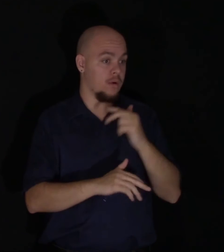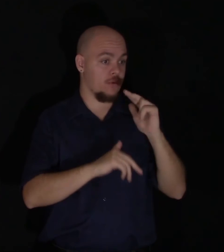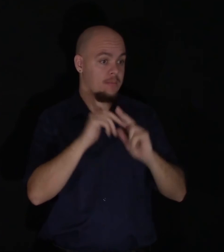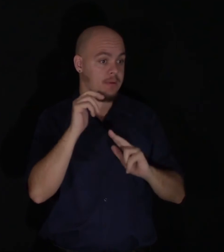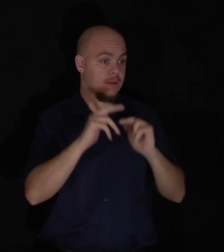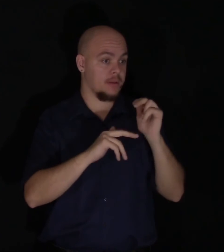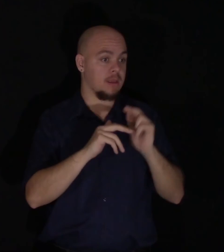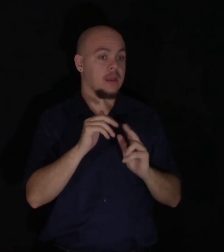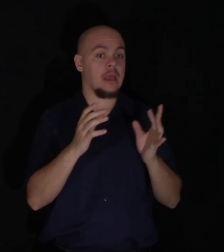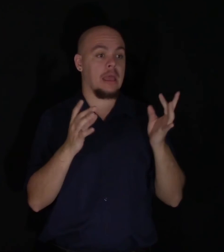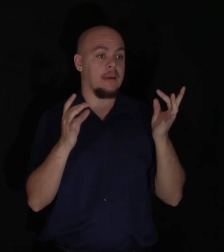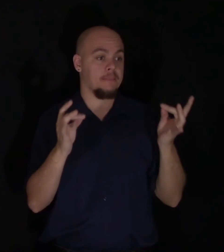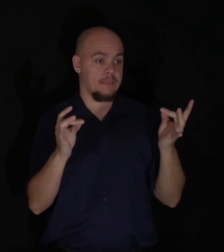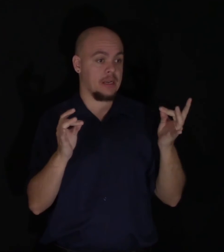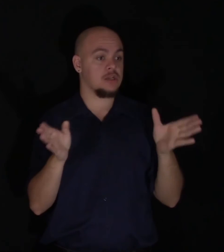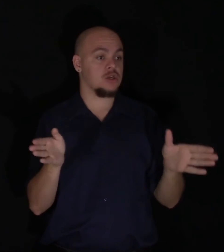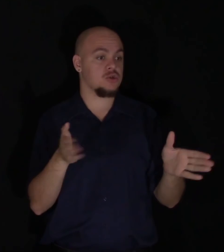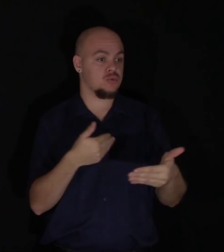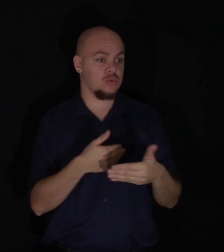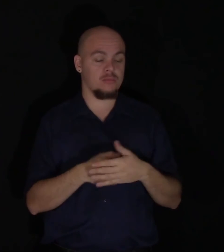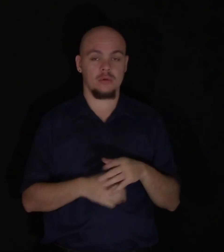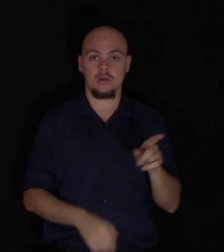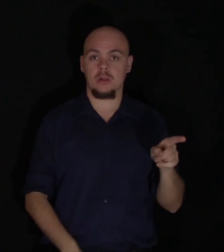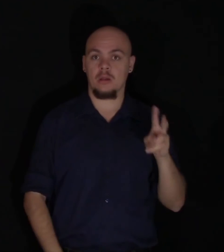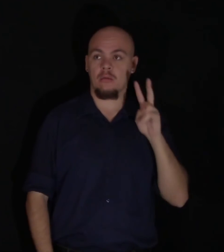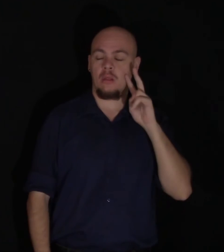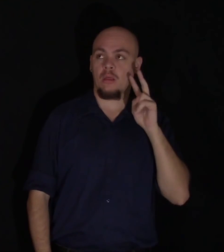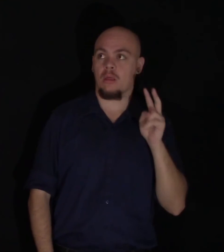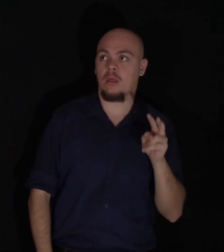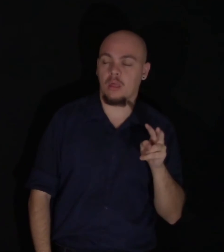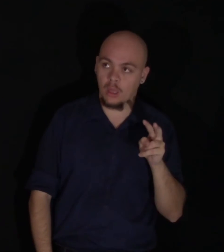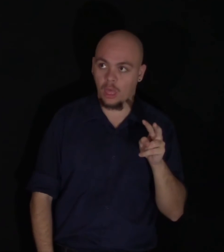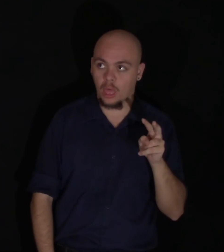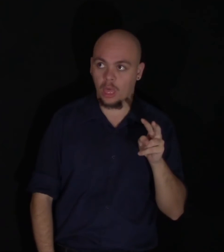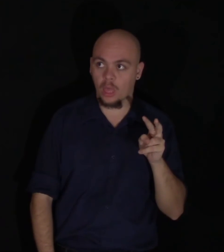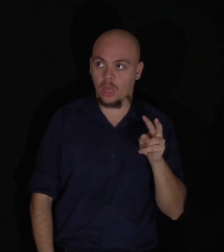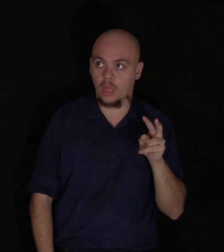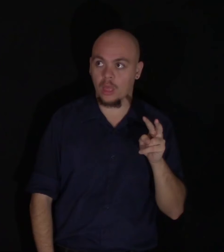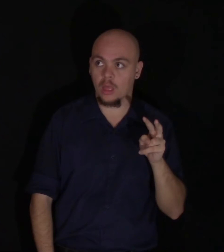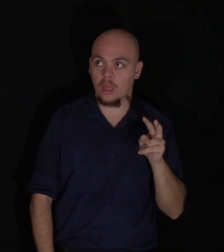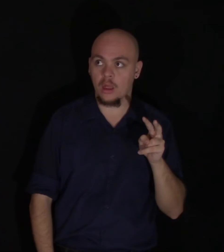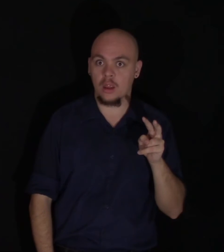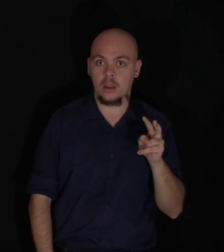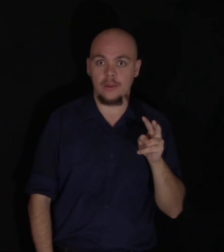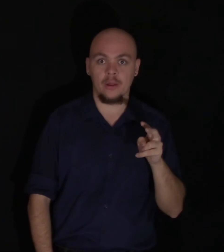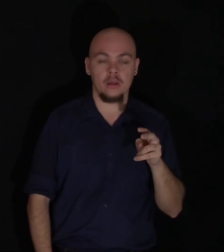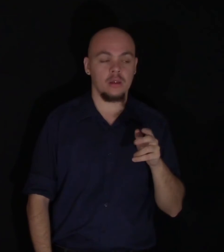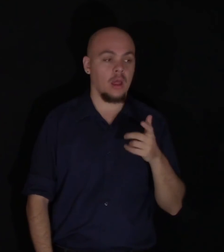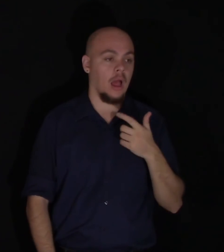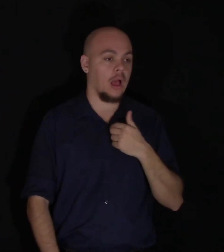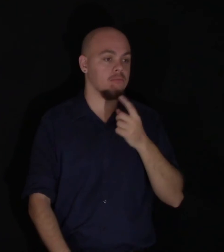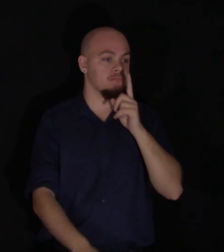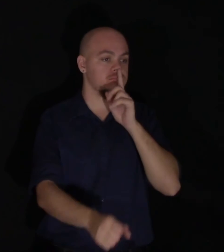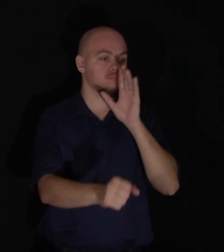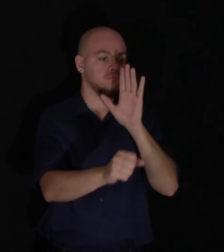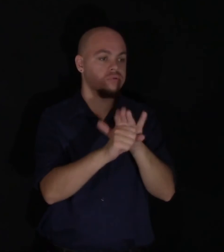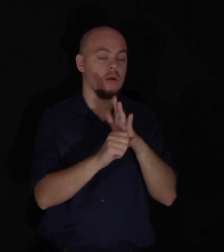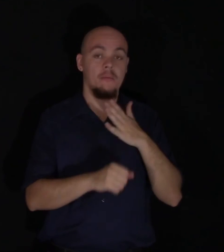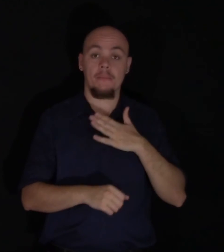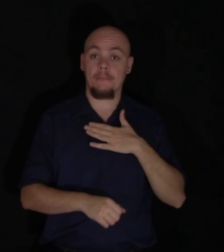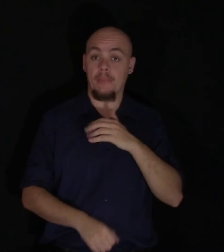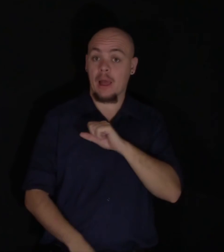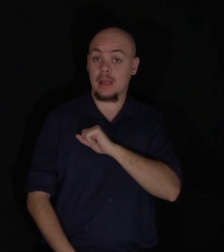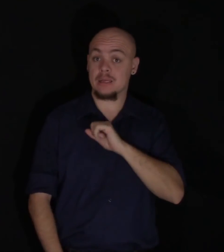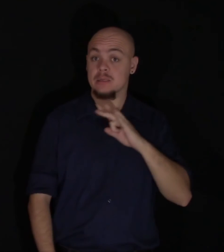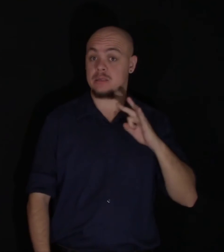huge meditation room. Can you imagine his look? Oh boy. I said, I'm committed. I want my